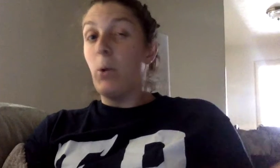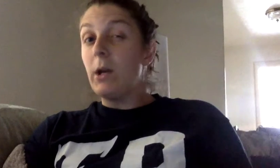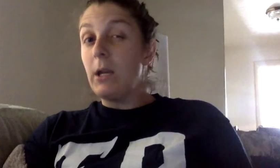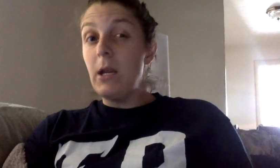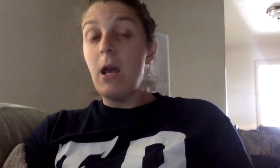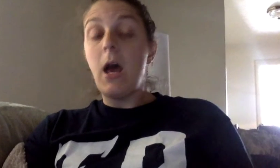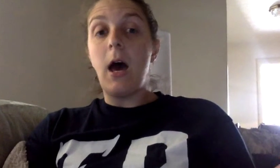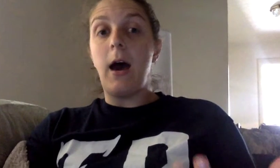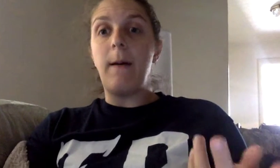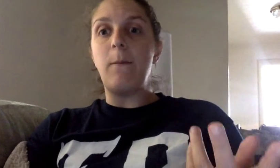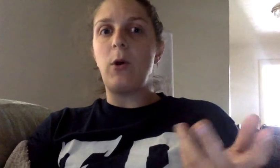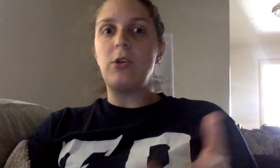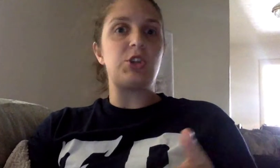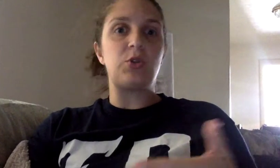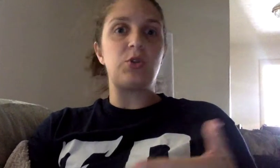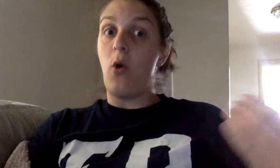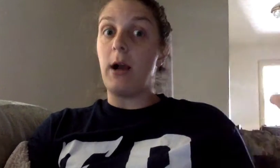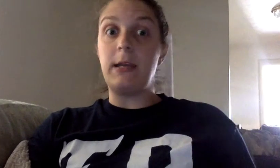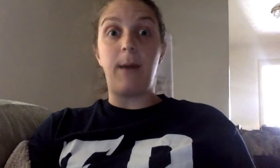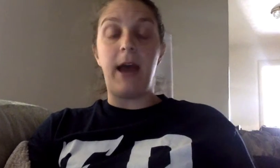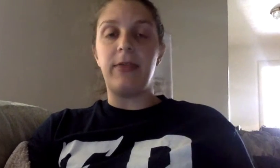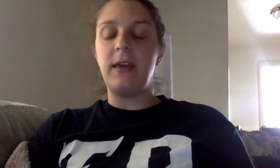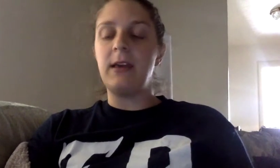boring, where you're just sort of walking by things.